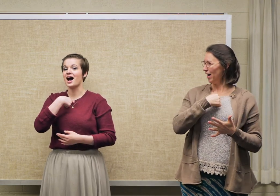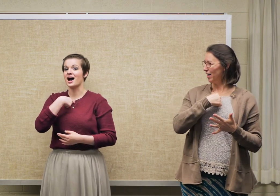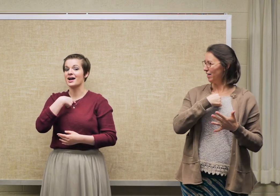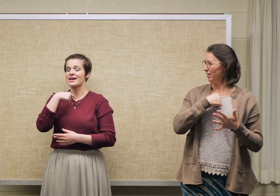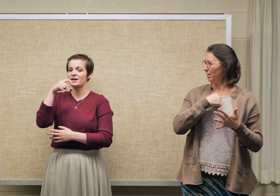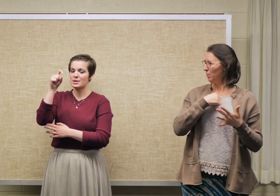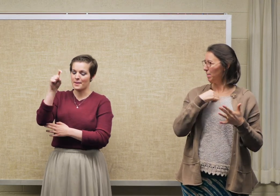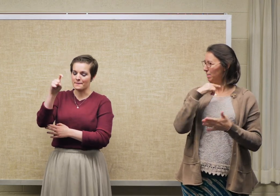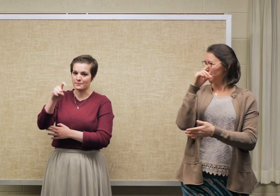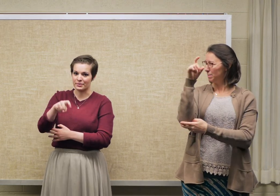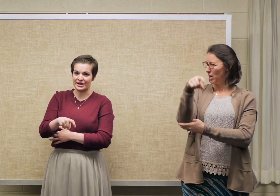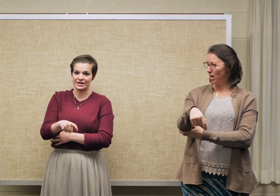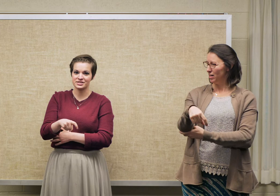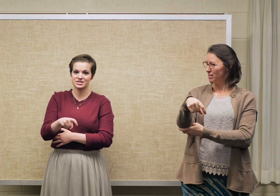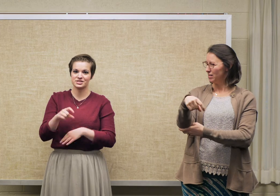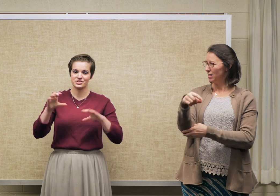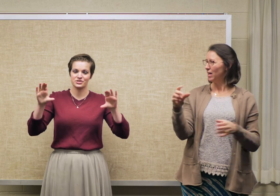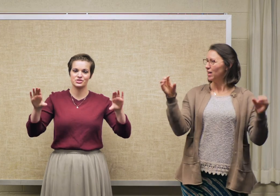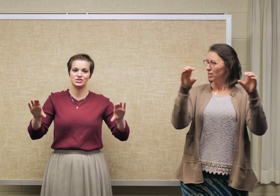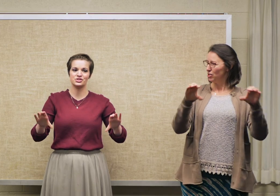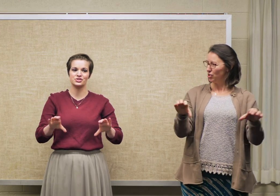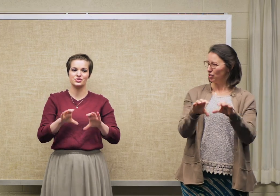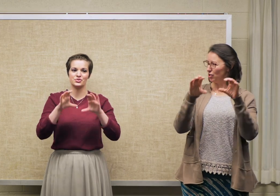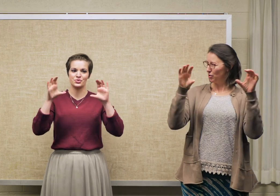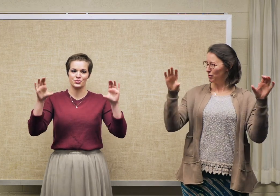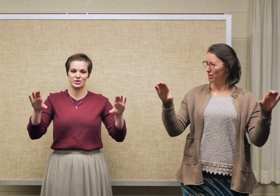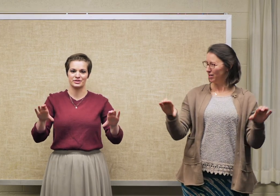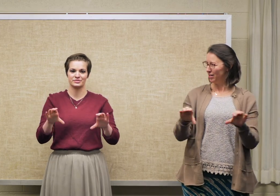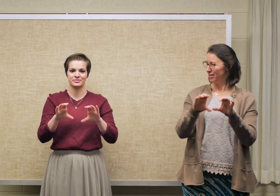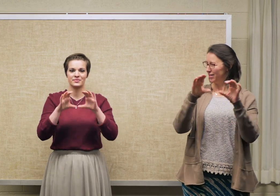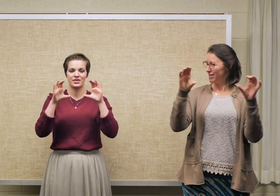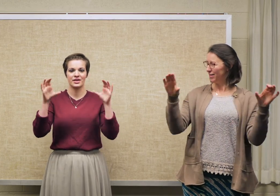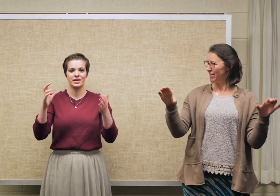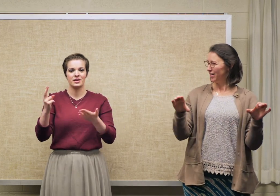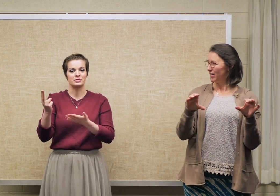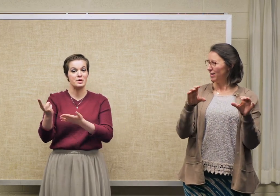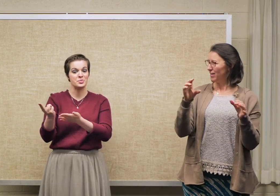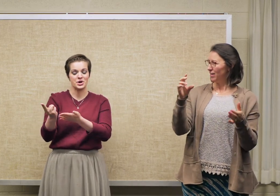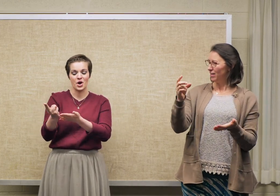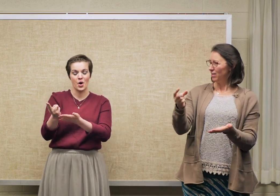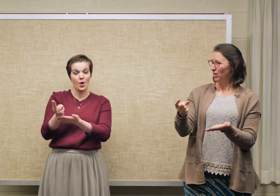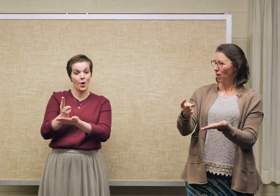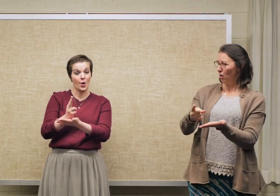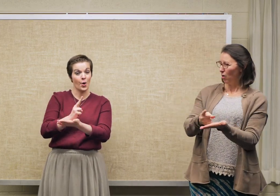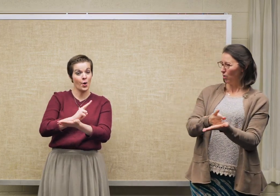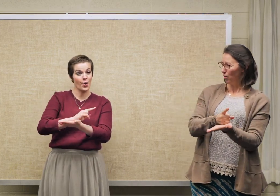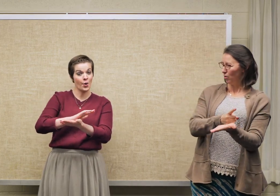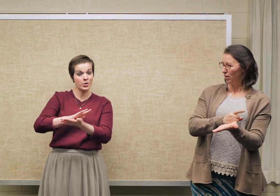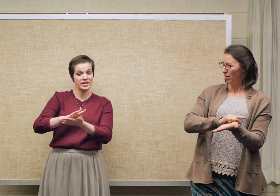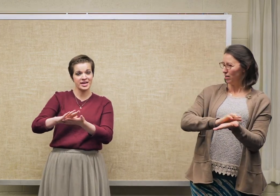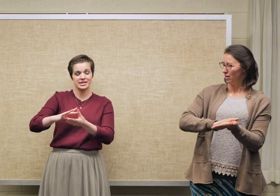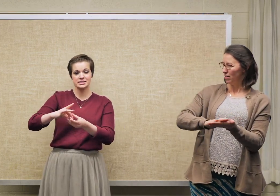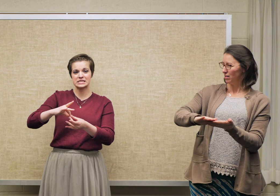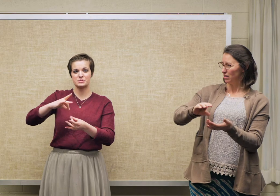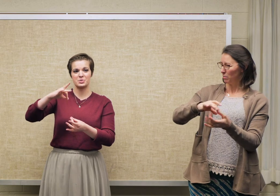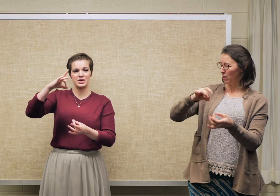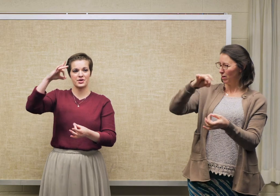I must do. Remember, Holy